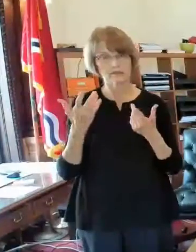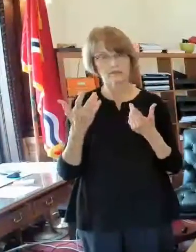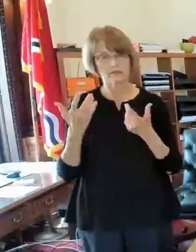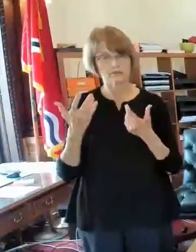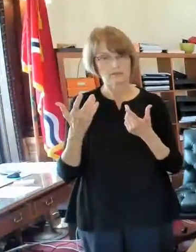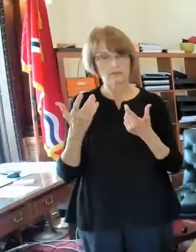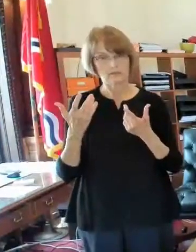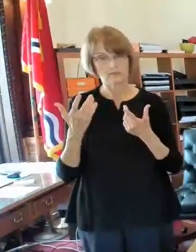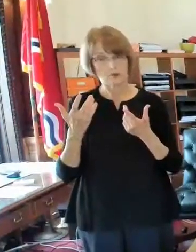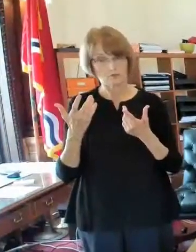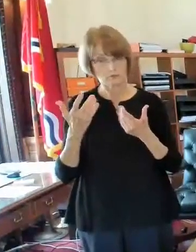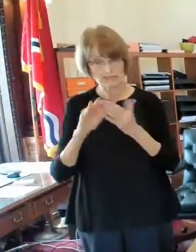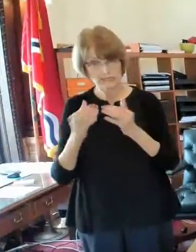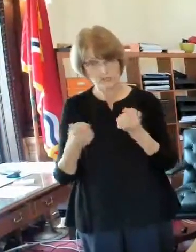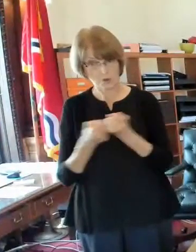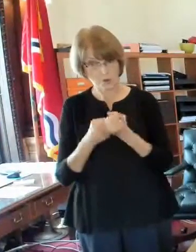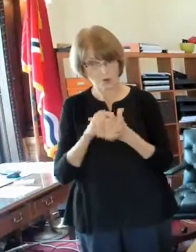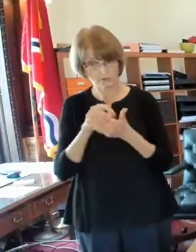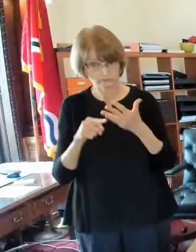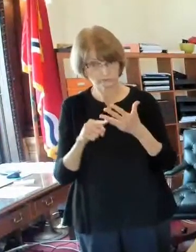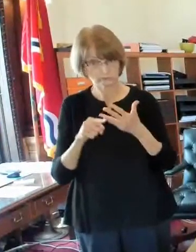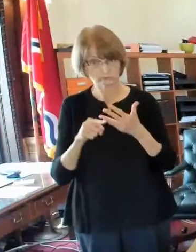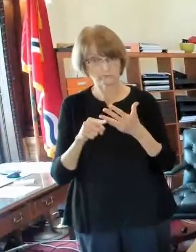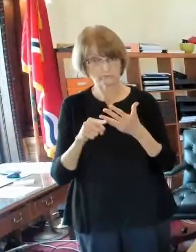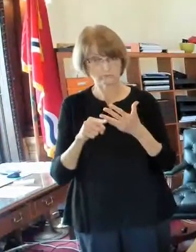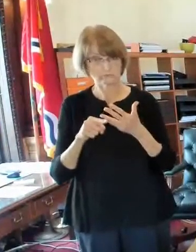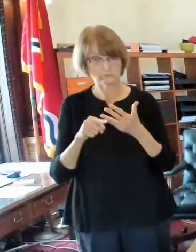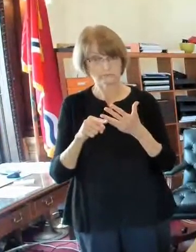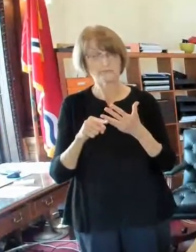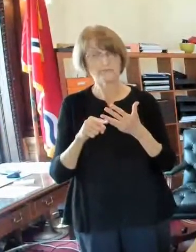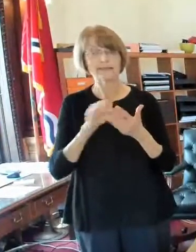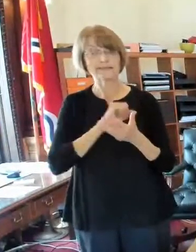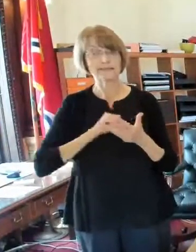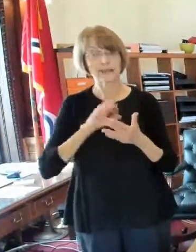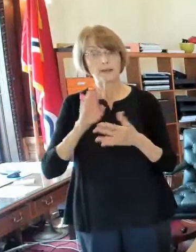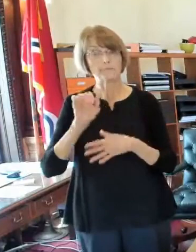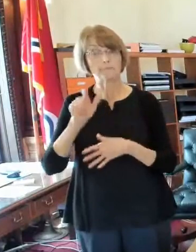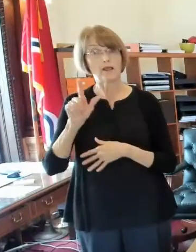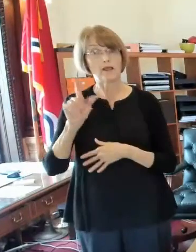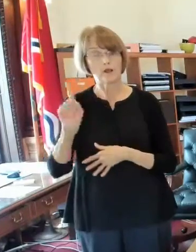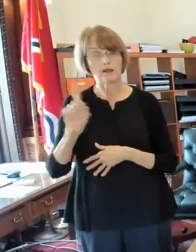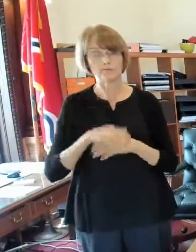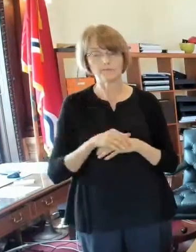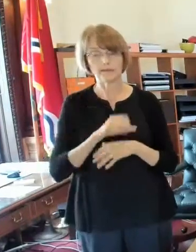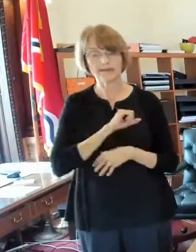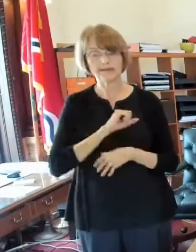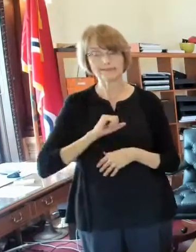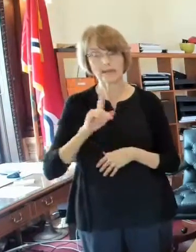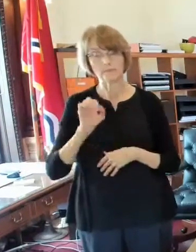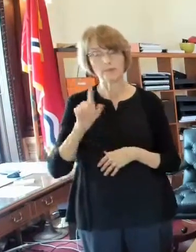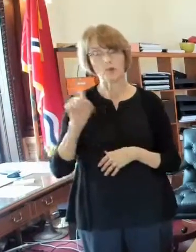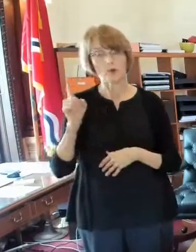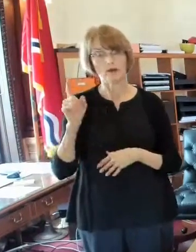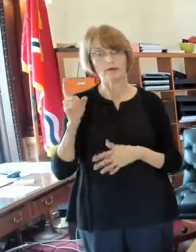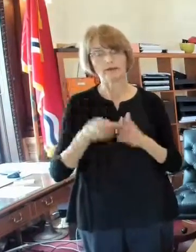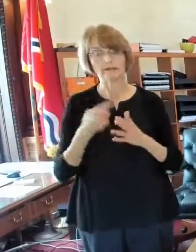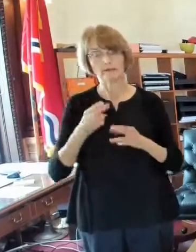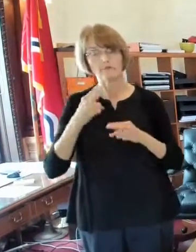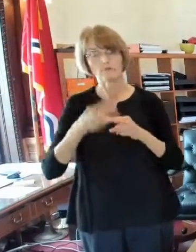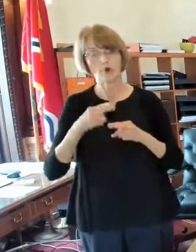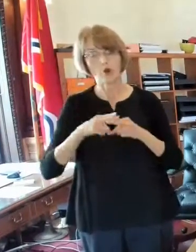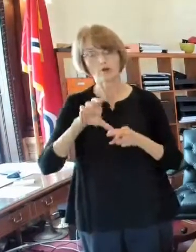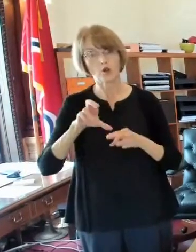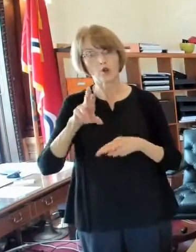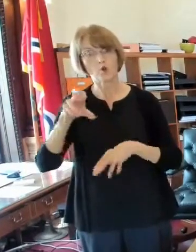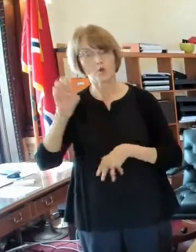is supporting? Thank you for that question. So, Senate Bill 1 is sometimes called the crime bill in